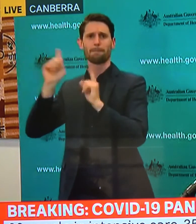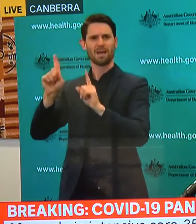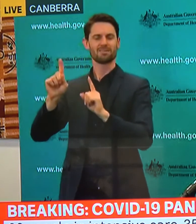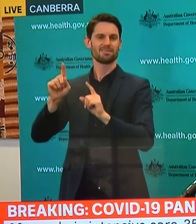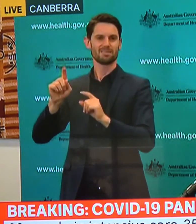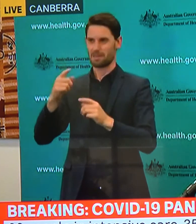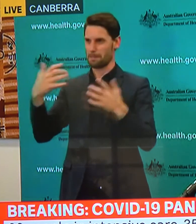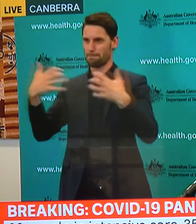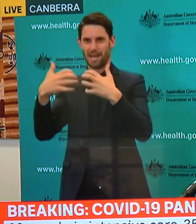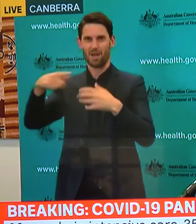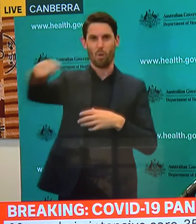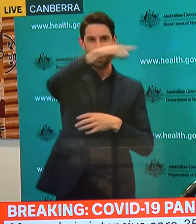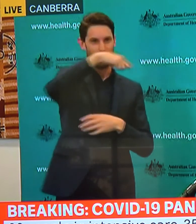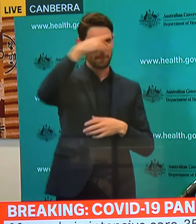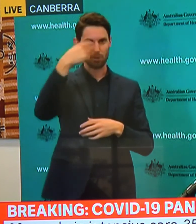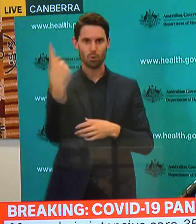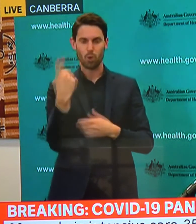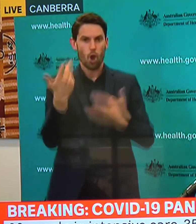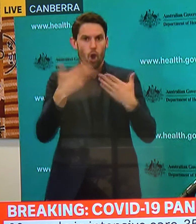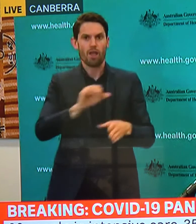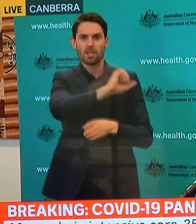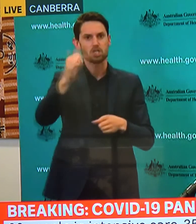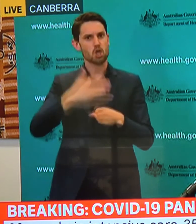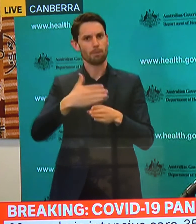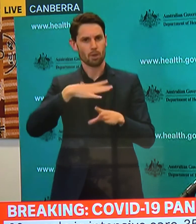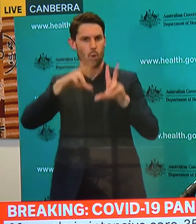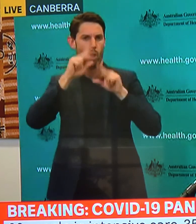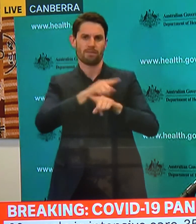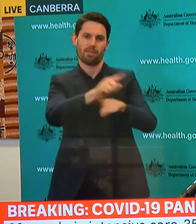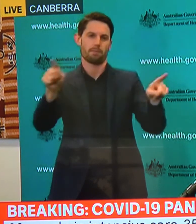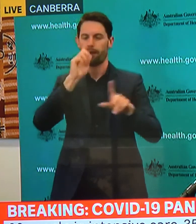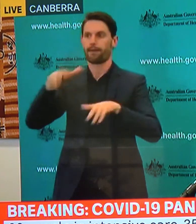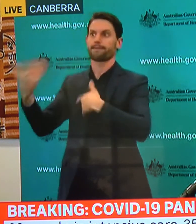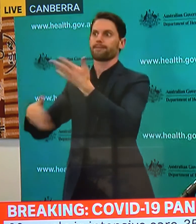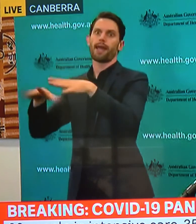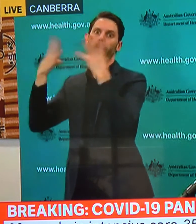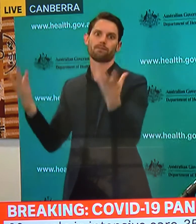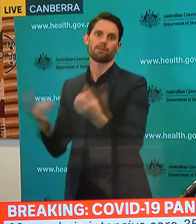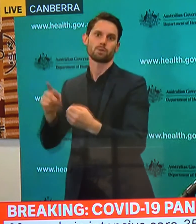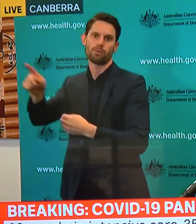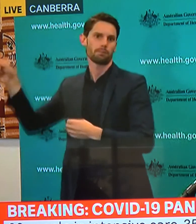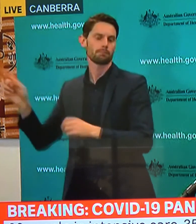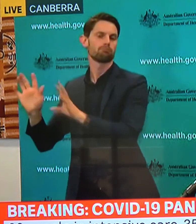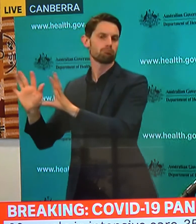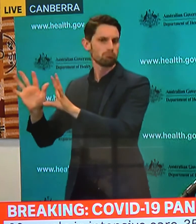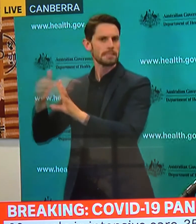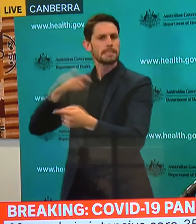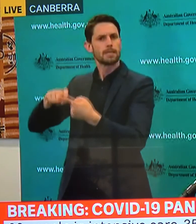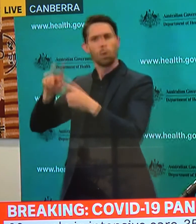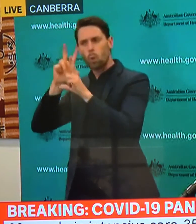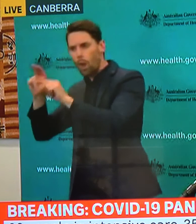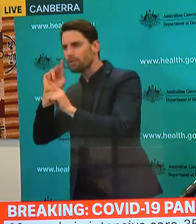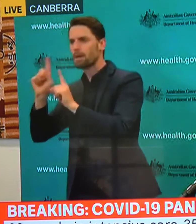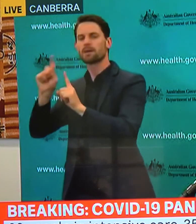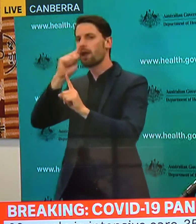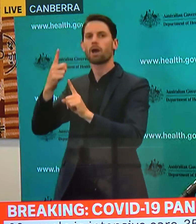sacrifices. Many people are out of work, and so I think we need to take these matters into account and have a fair